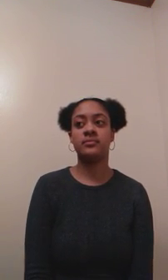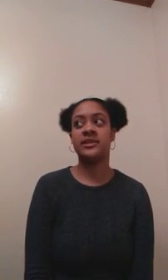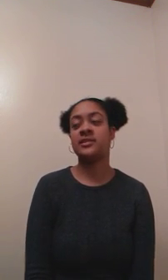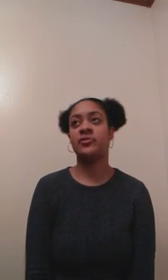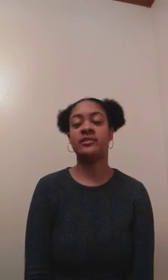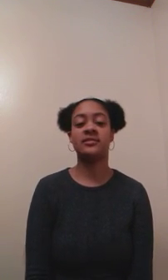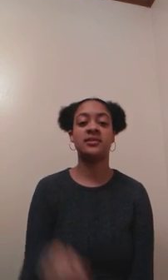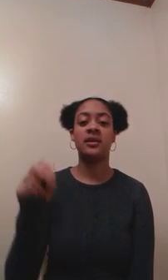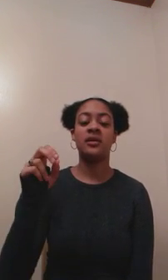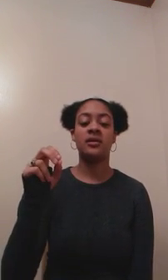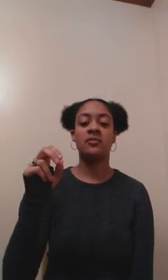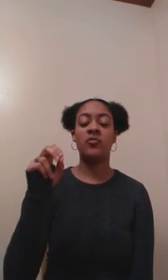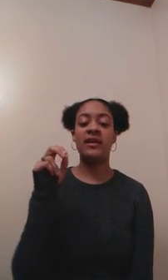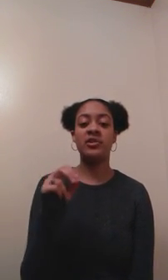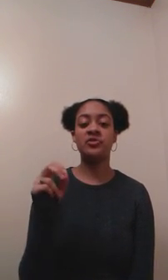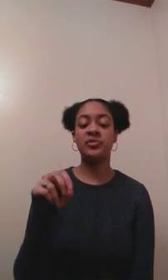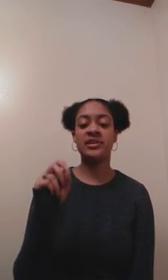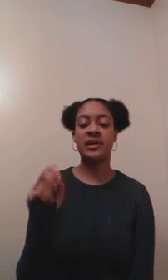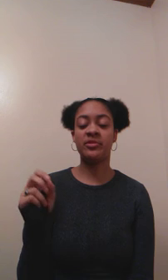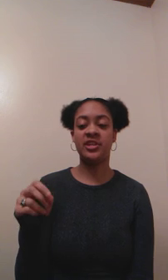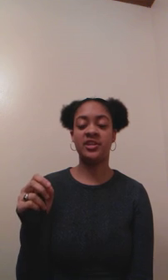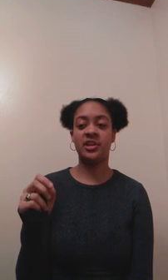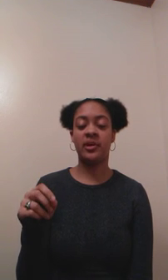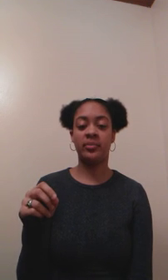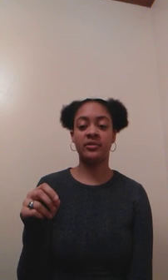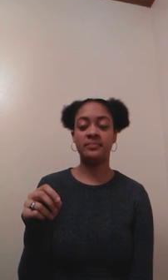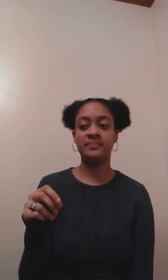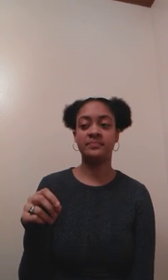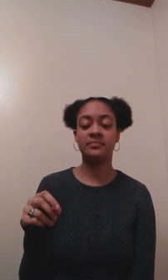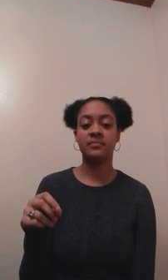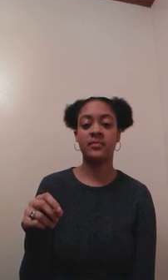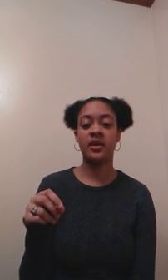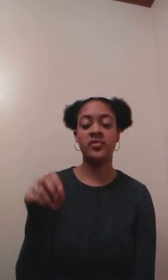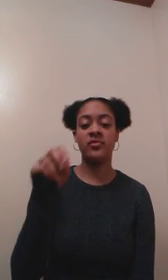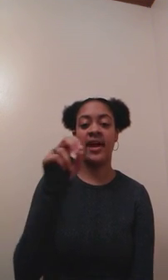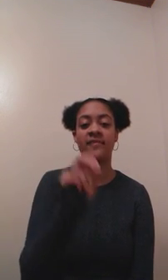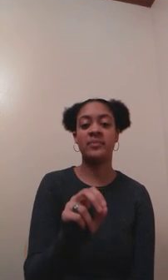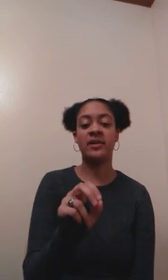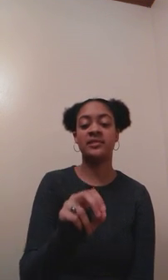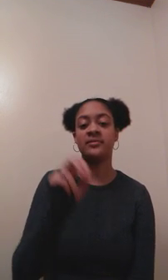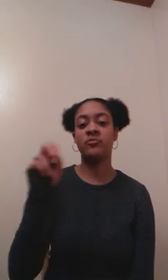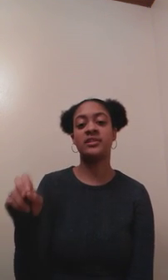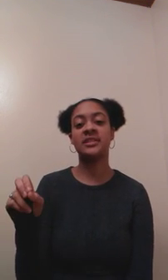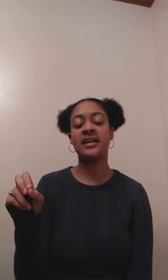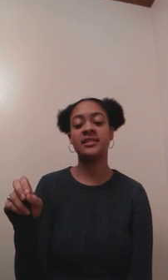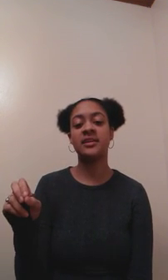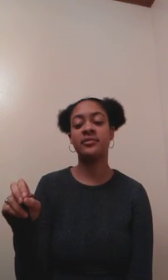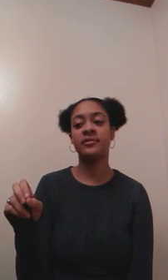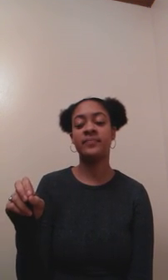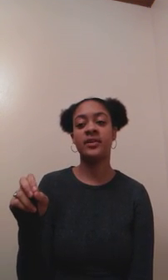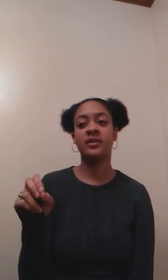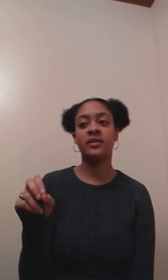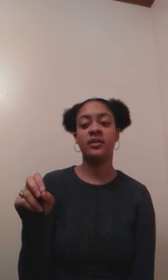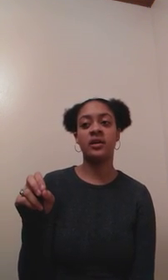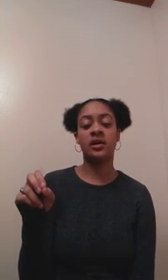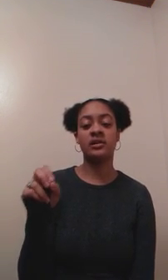let's see, what else? Whenever you're doing a double-digit number, you don't have to bounce it from one side to the other. Some